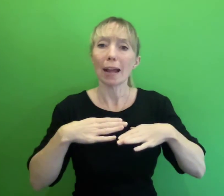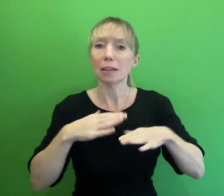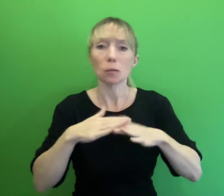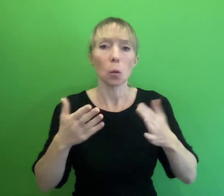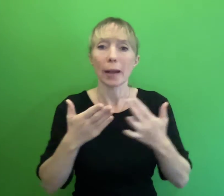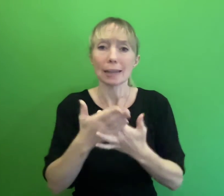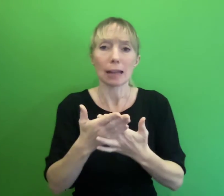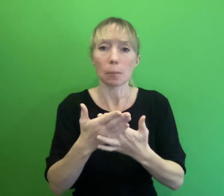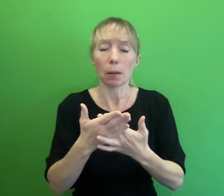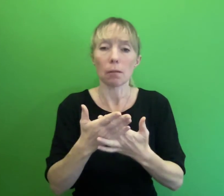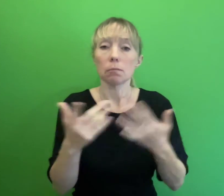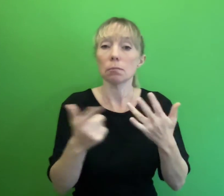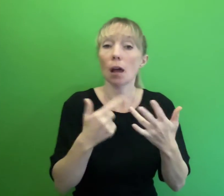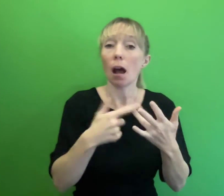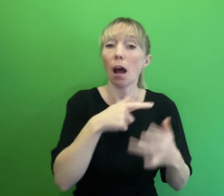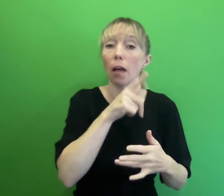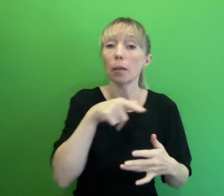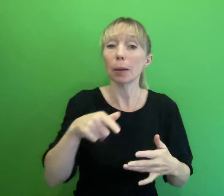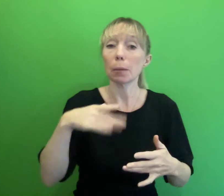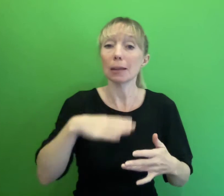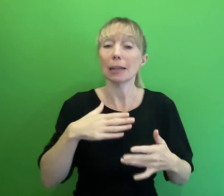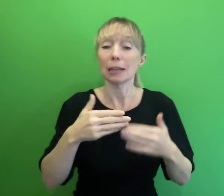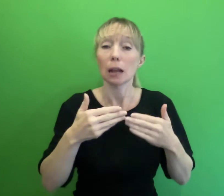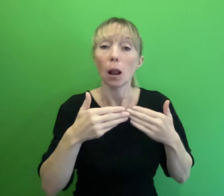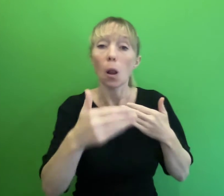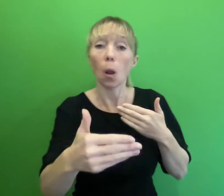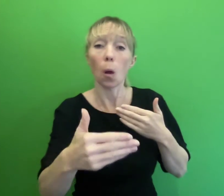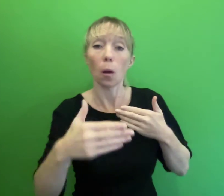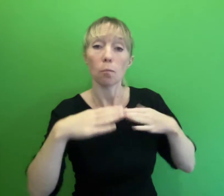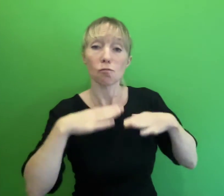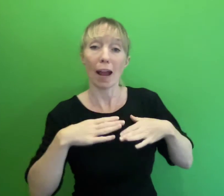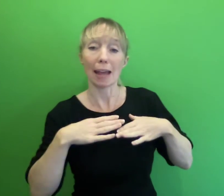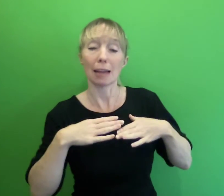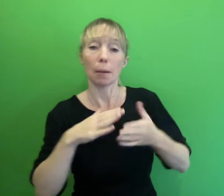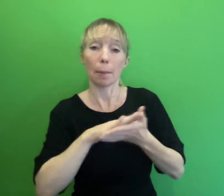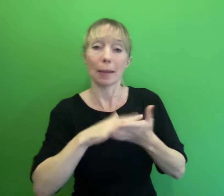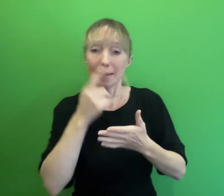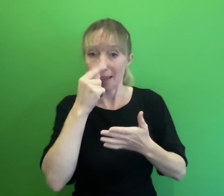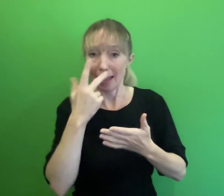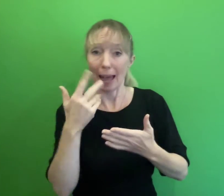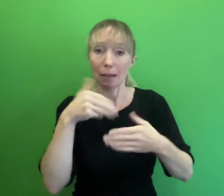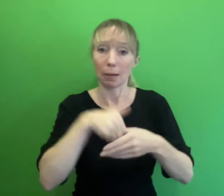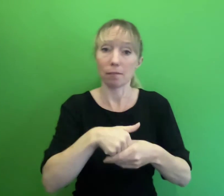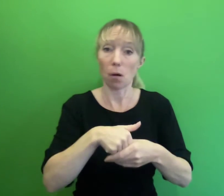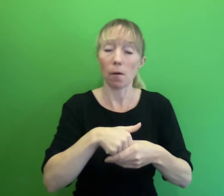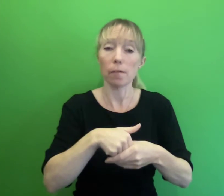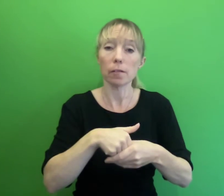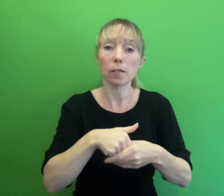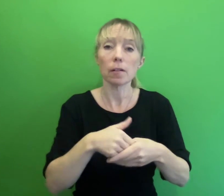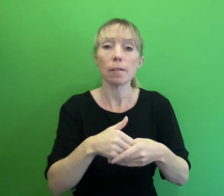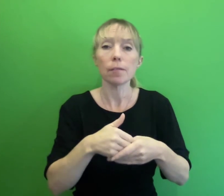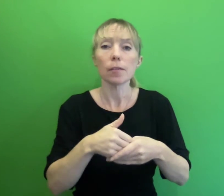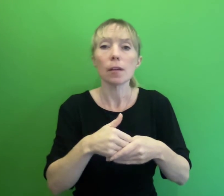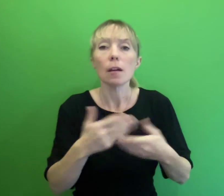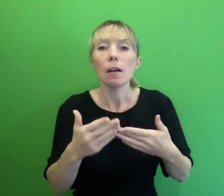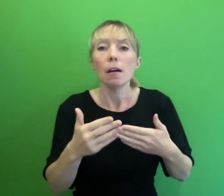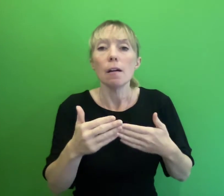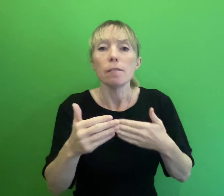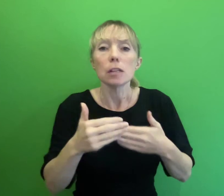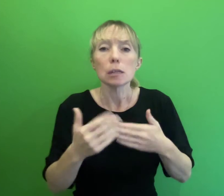whilst others needed longer breaks in order to take part. For small events, a degree of co-production around people's